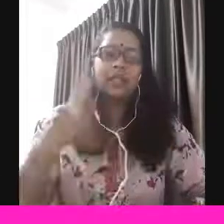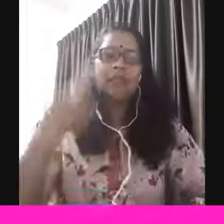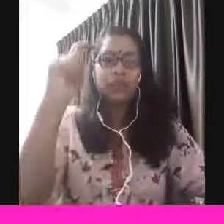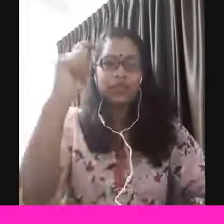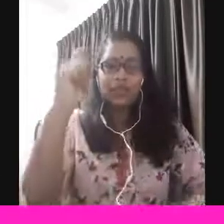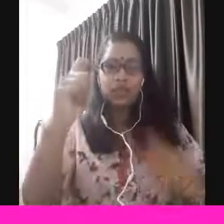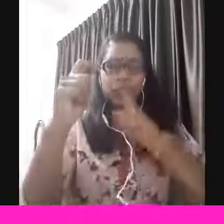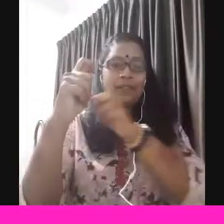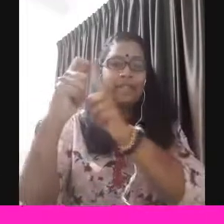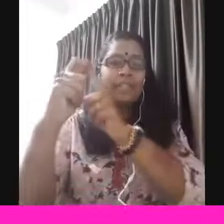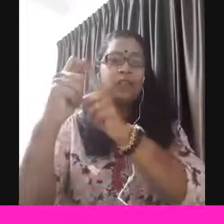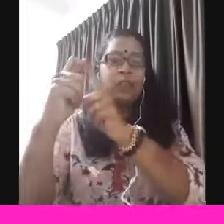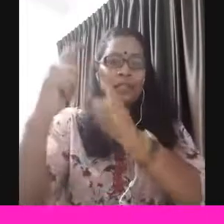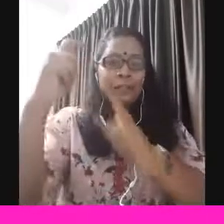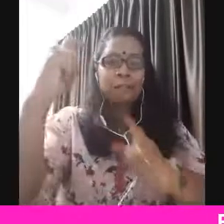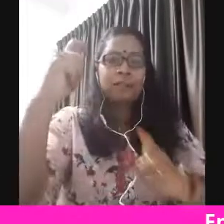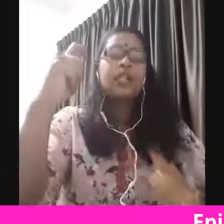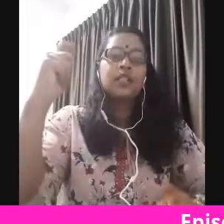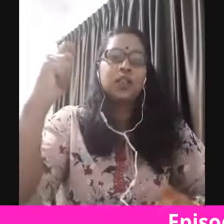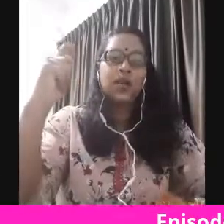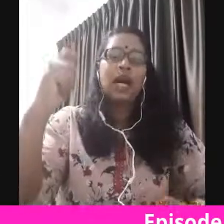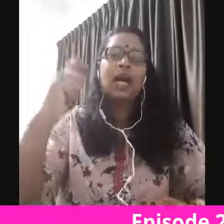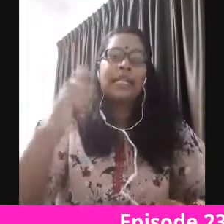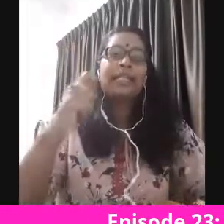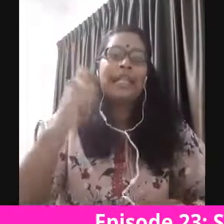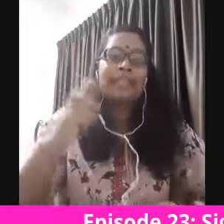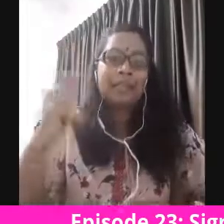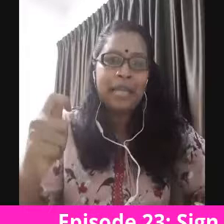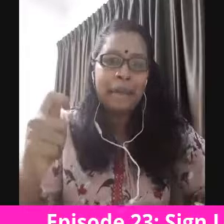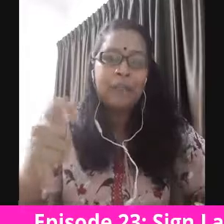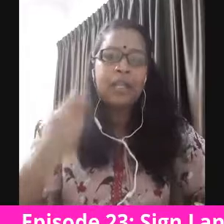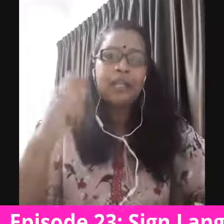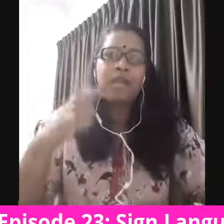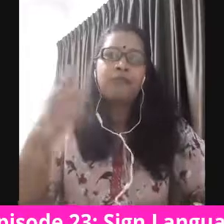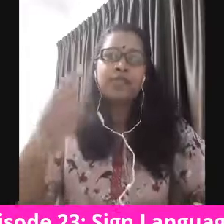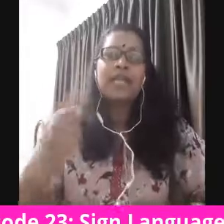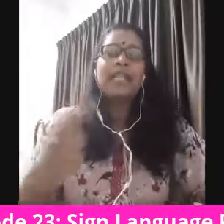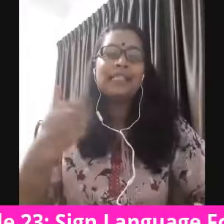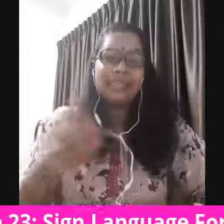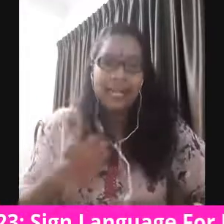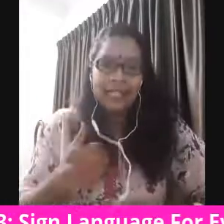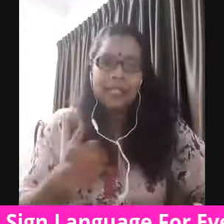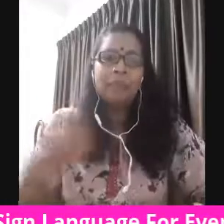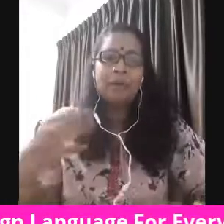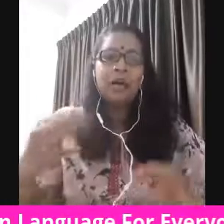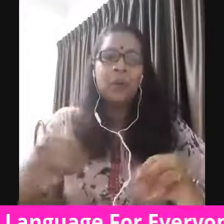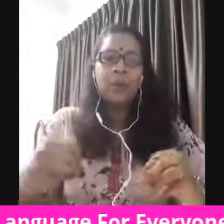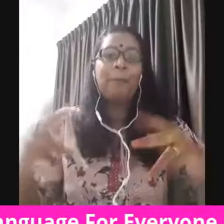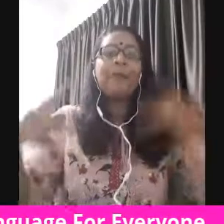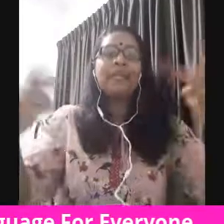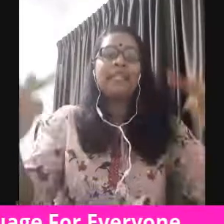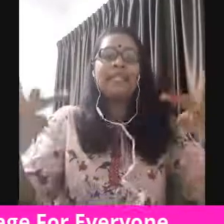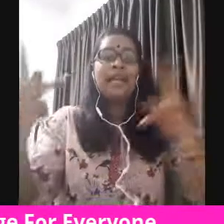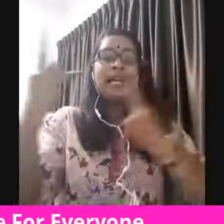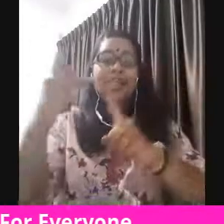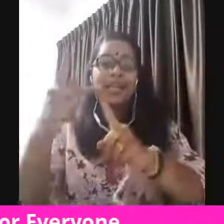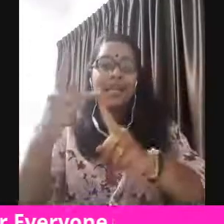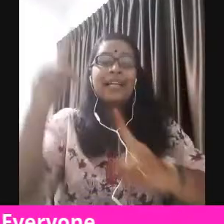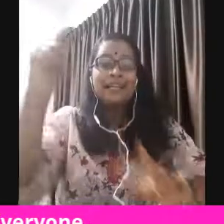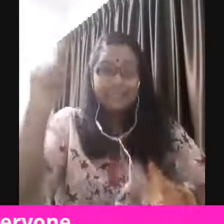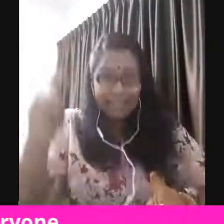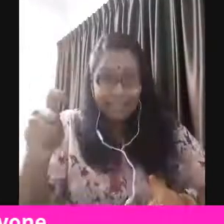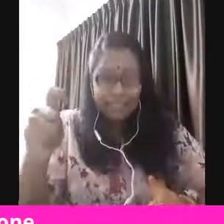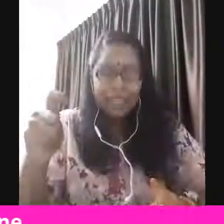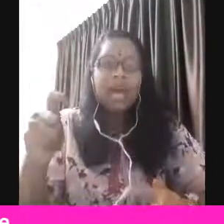toilet, they will use this word T, toilet. So in KTBM, they have to say Mm-hmm. saya mahu pergi